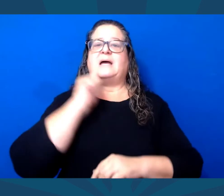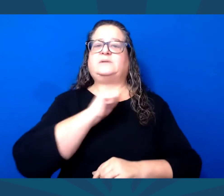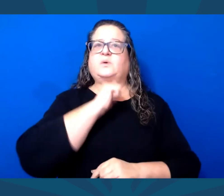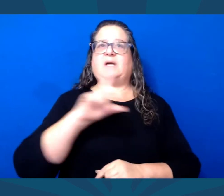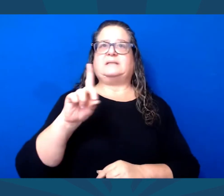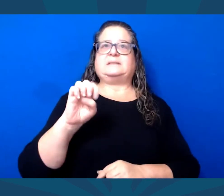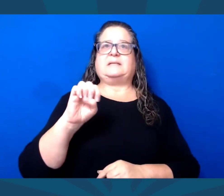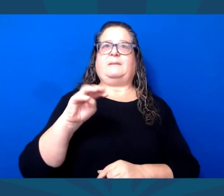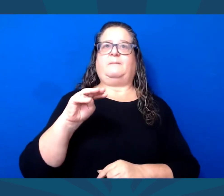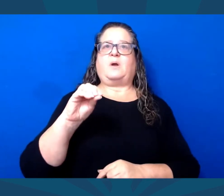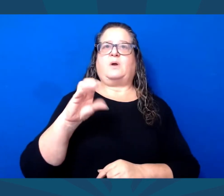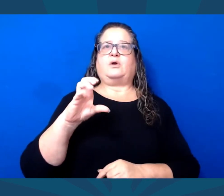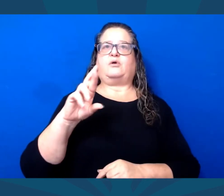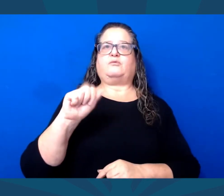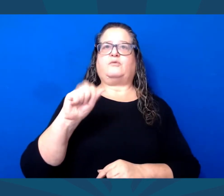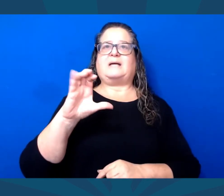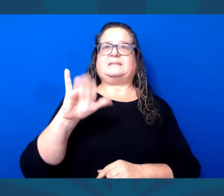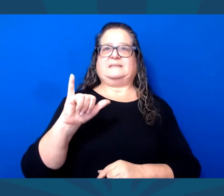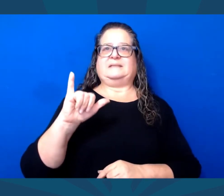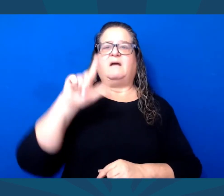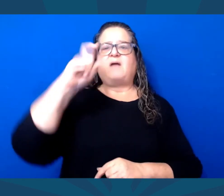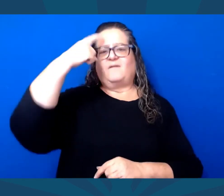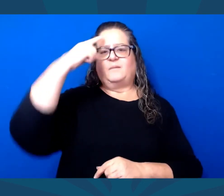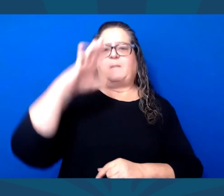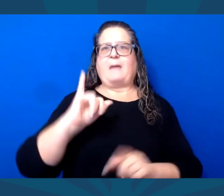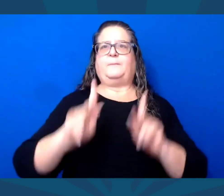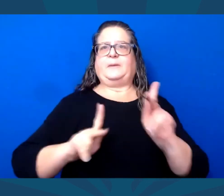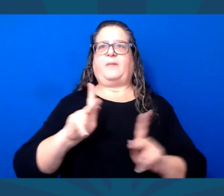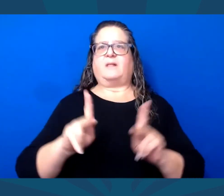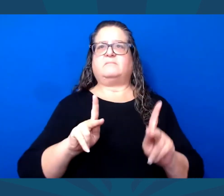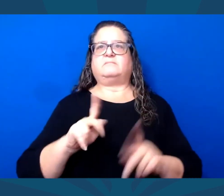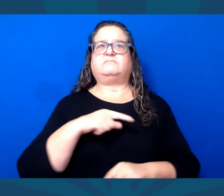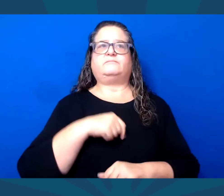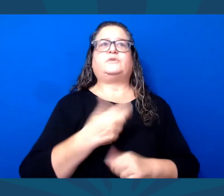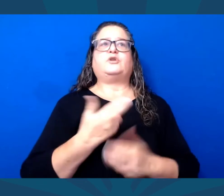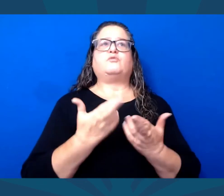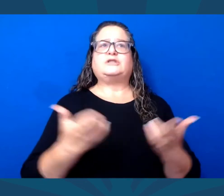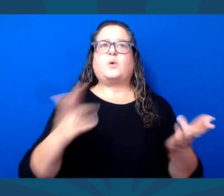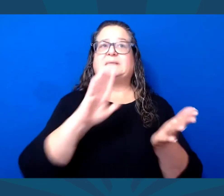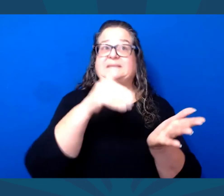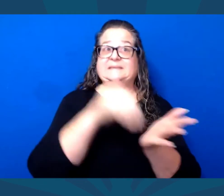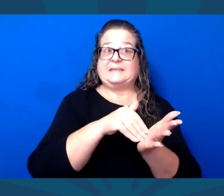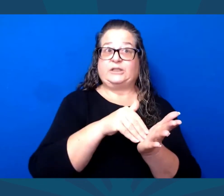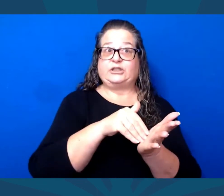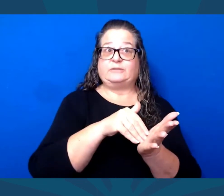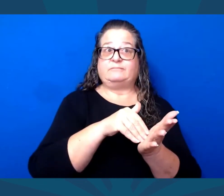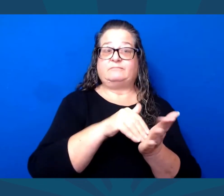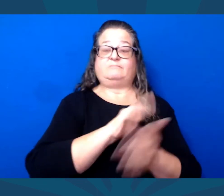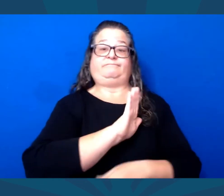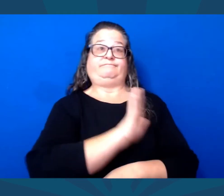He serves at the Arizona Democracy Resource Center, where he works to protect voting